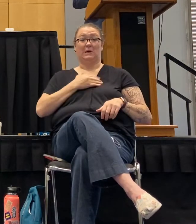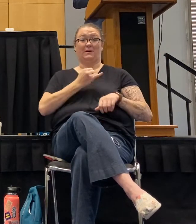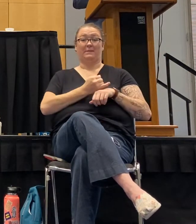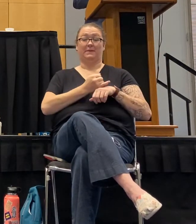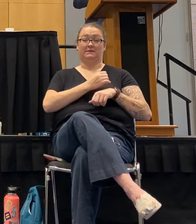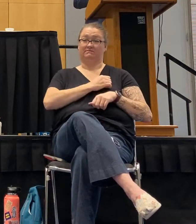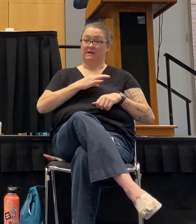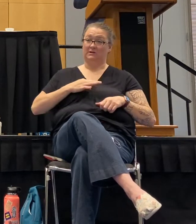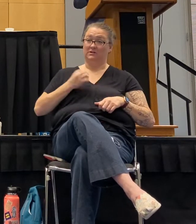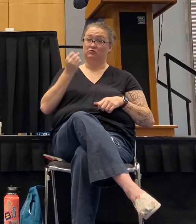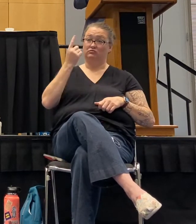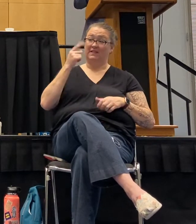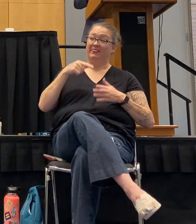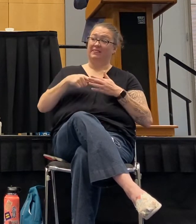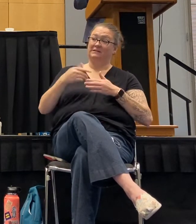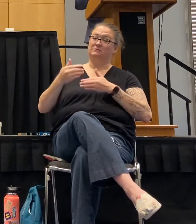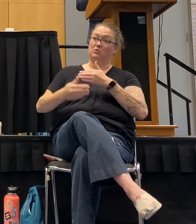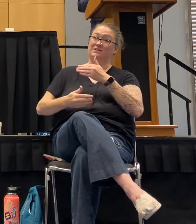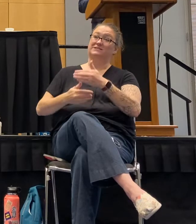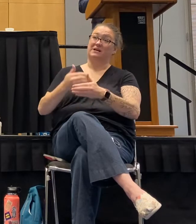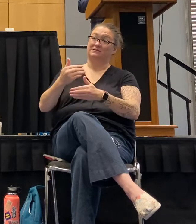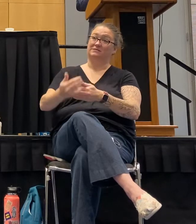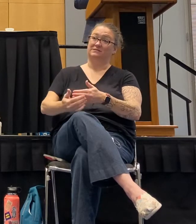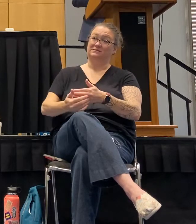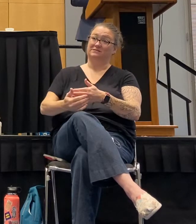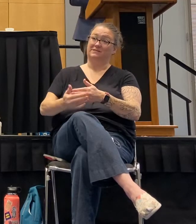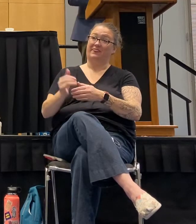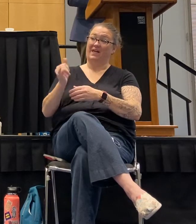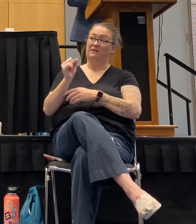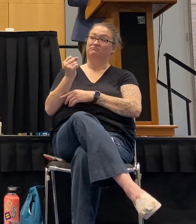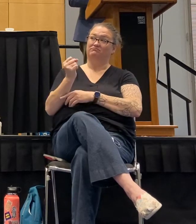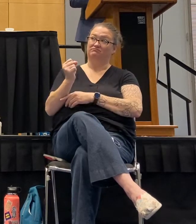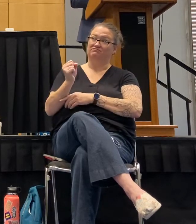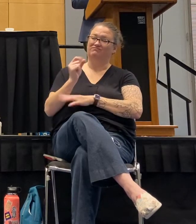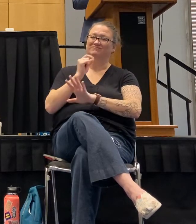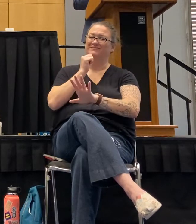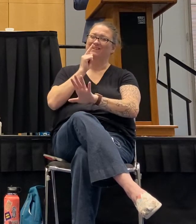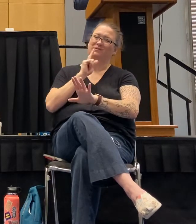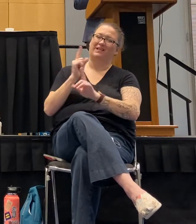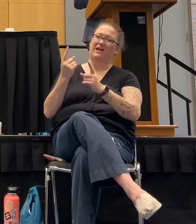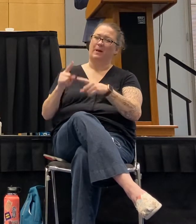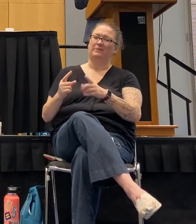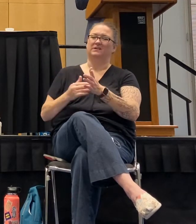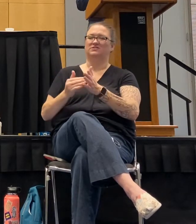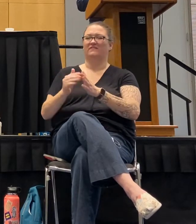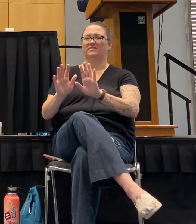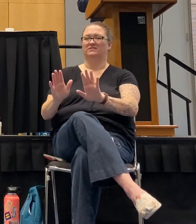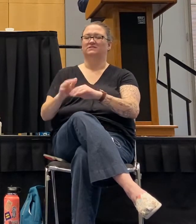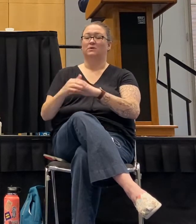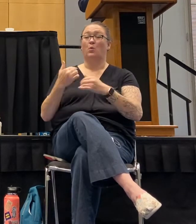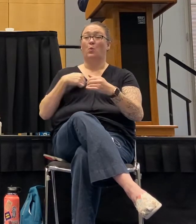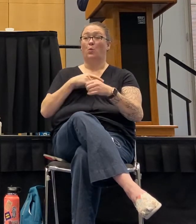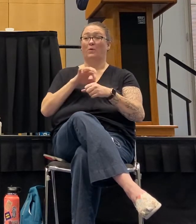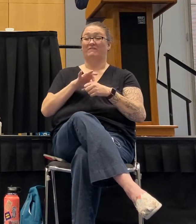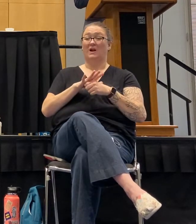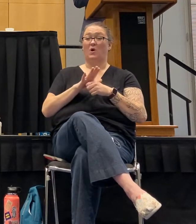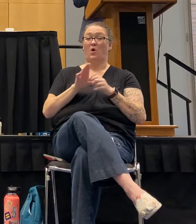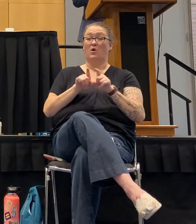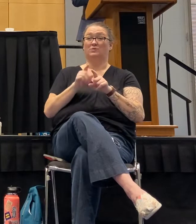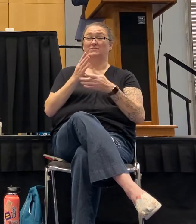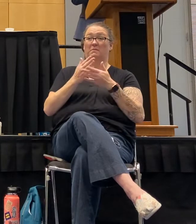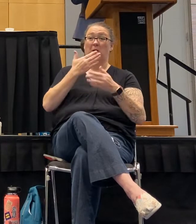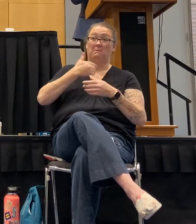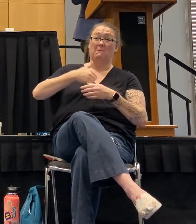faculty understand that this is the process. And so that pushback really doesn't come as much. And where we found also some of the best